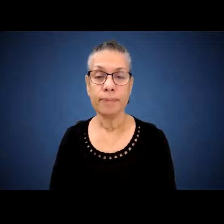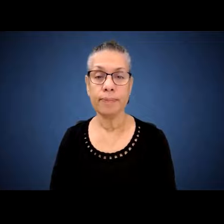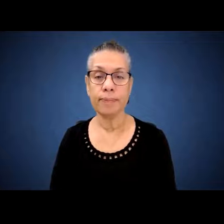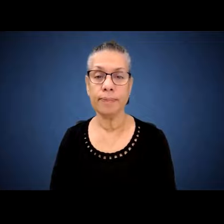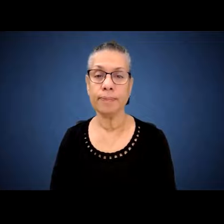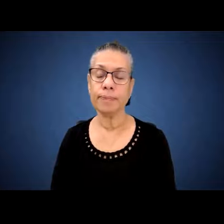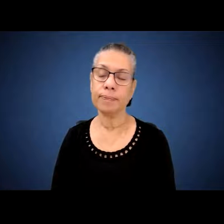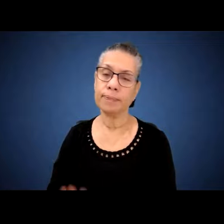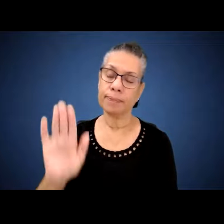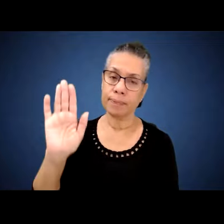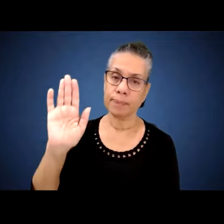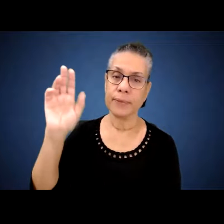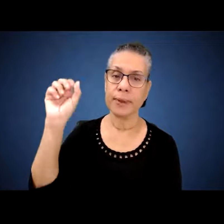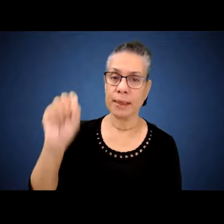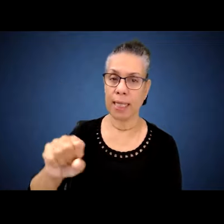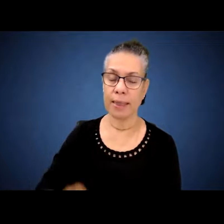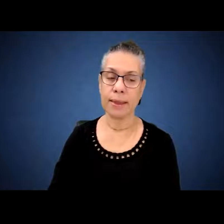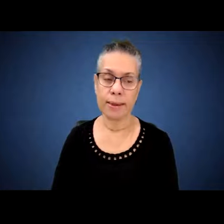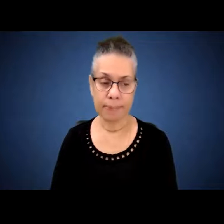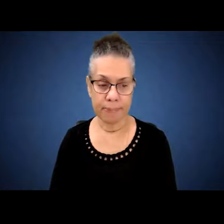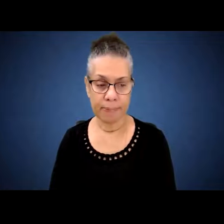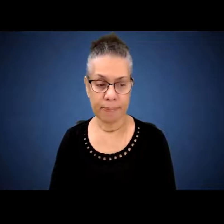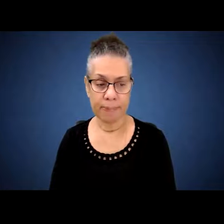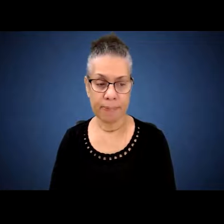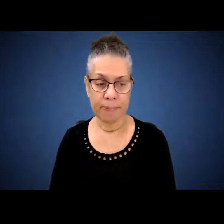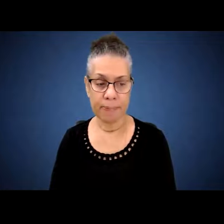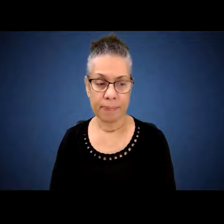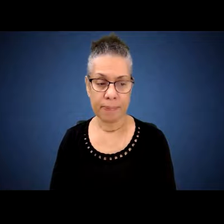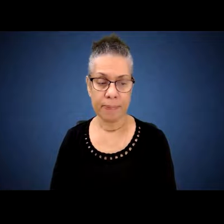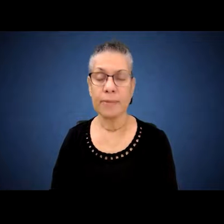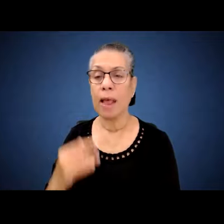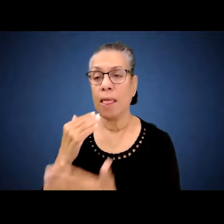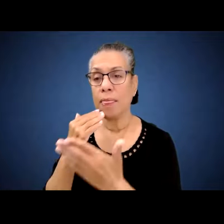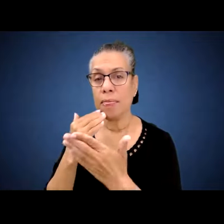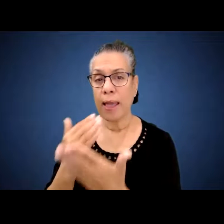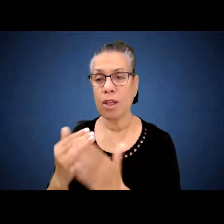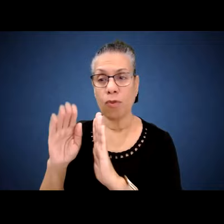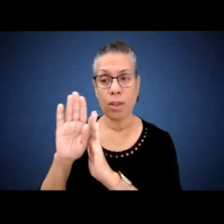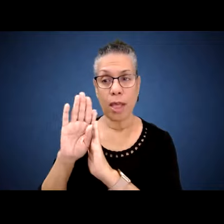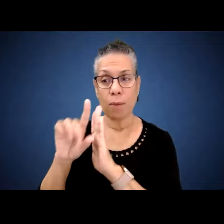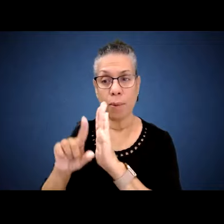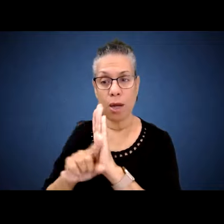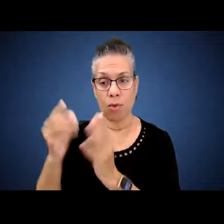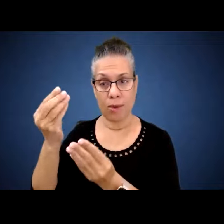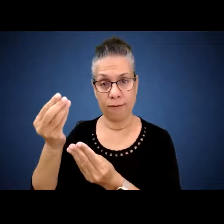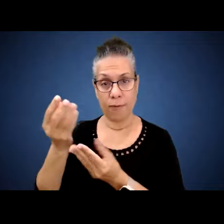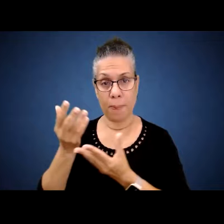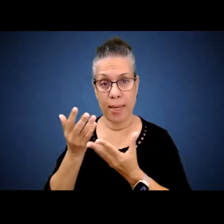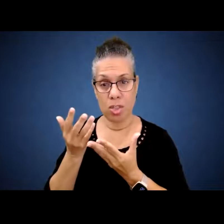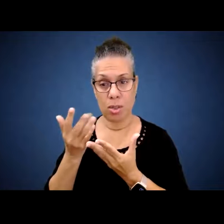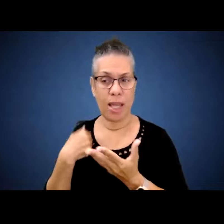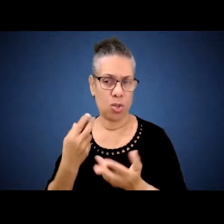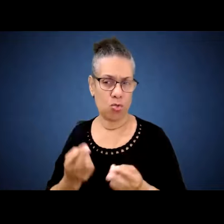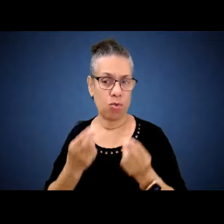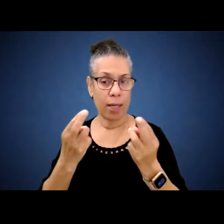Yeah, and I just want to say, I mean, thank you for the background material that you recommended to